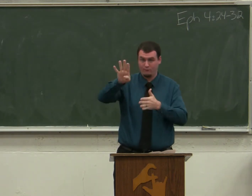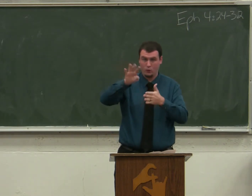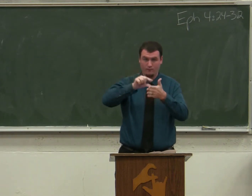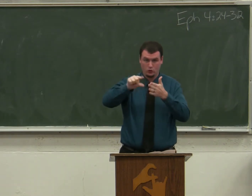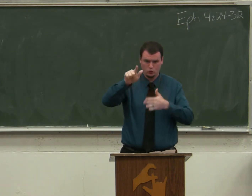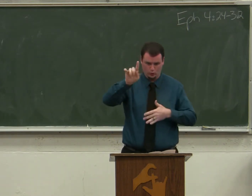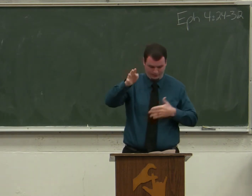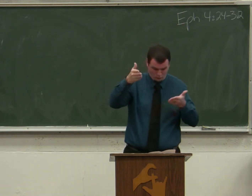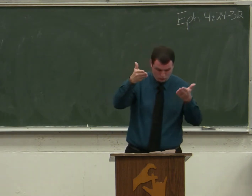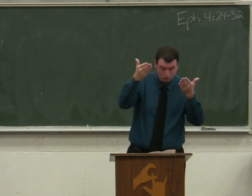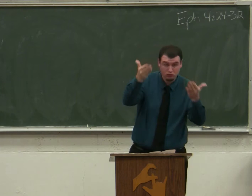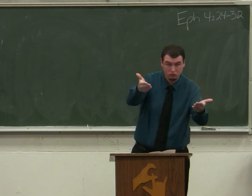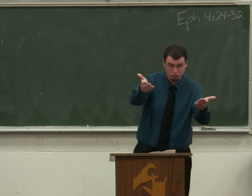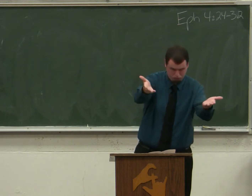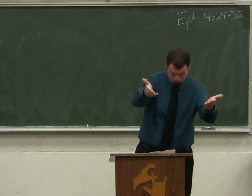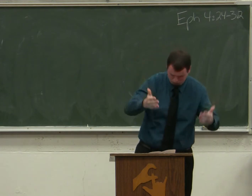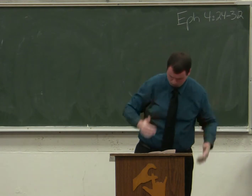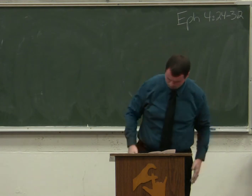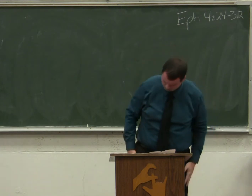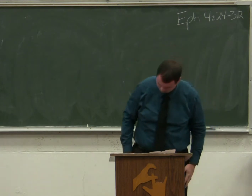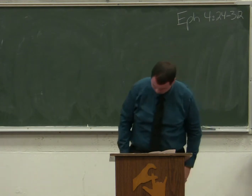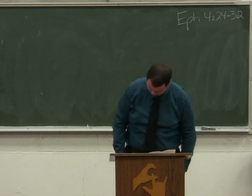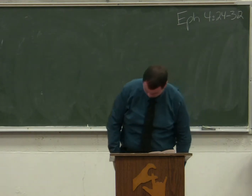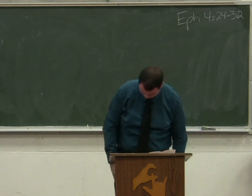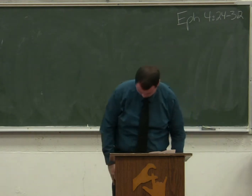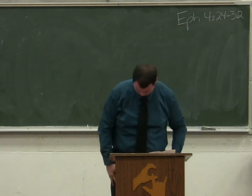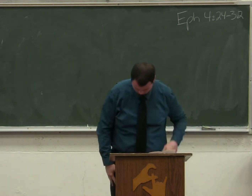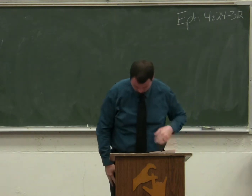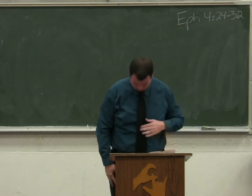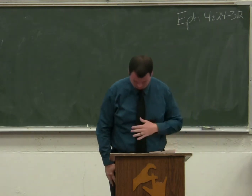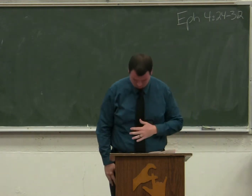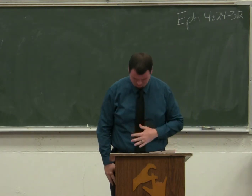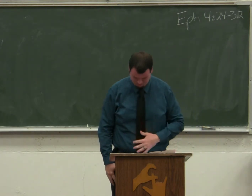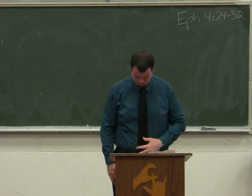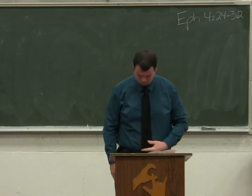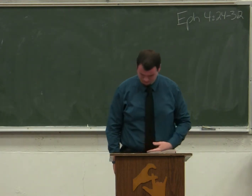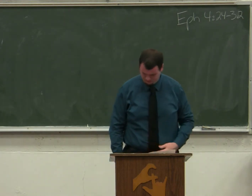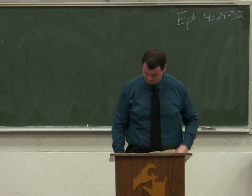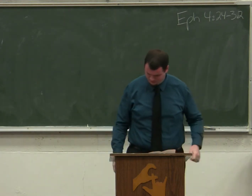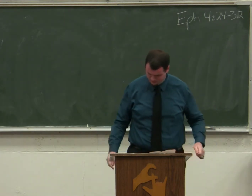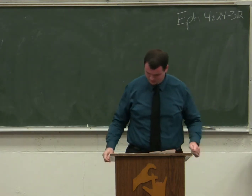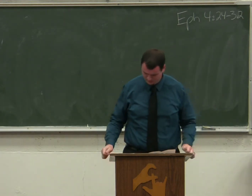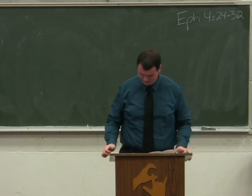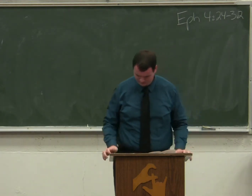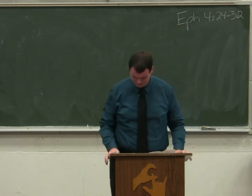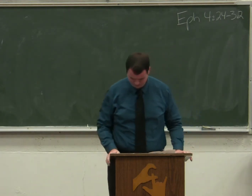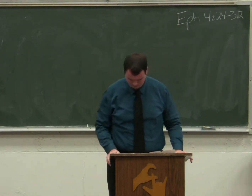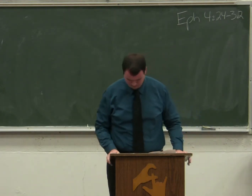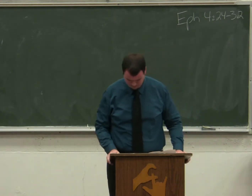Let's go ahead and look at Ephesians chapter 4 and verse 24. Go ahead and read that.